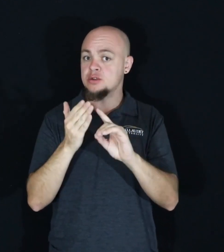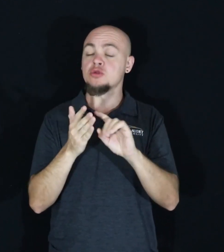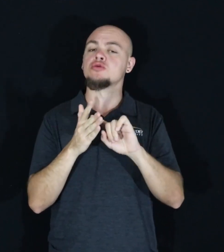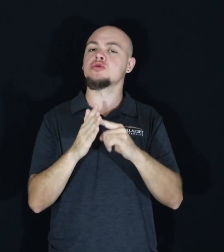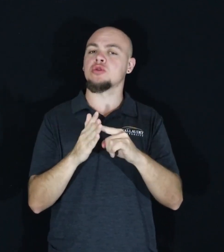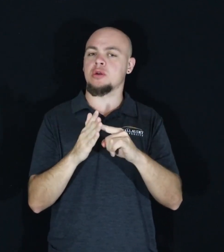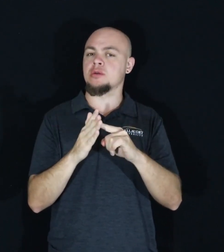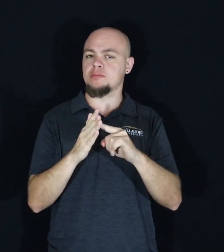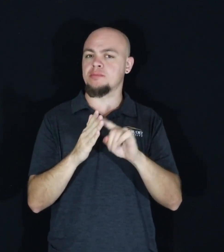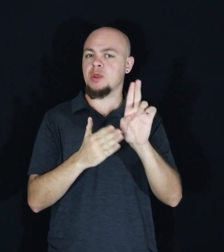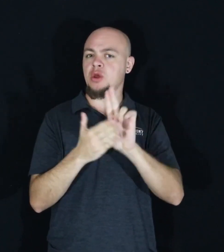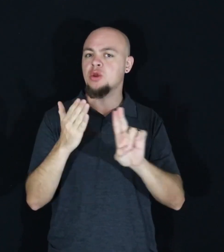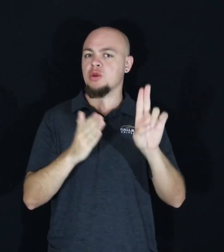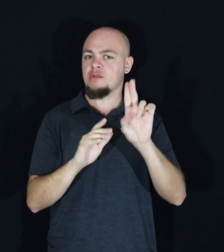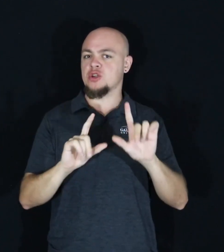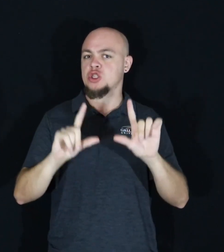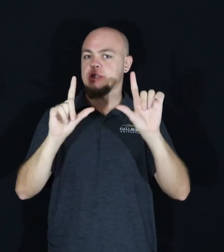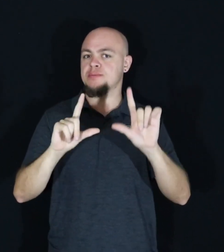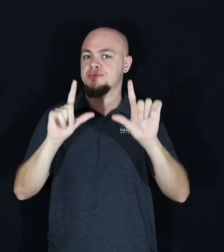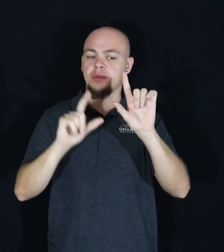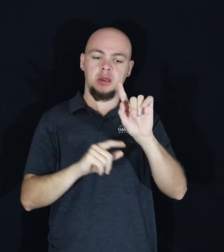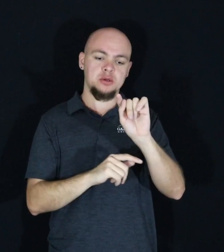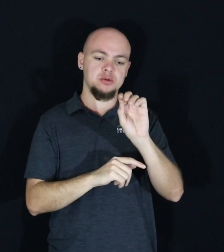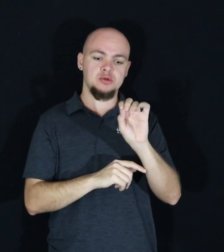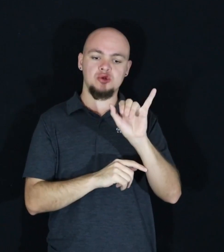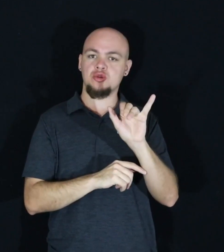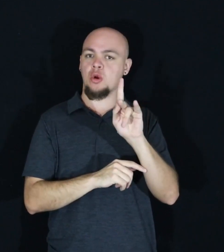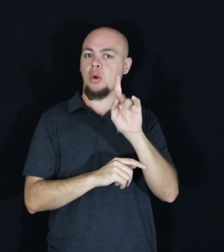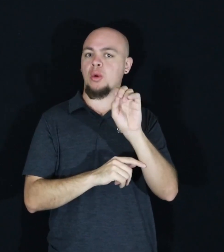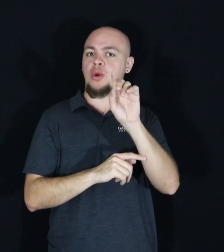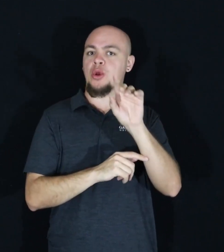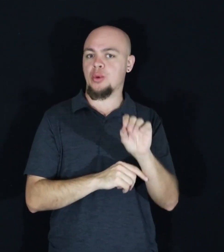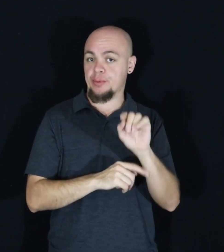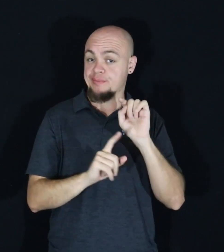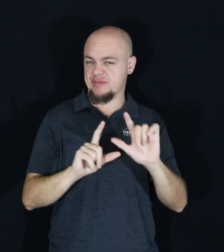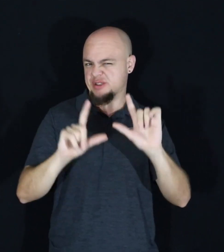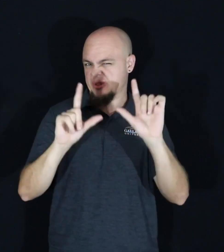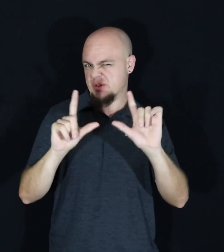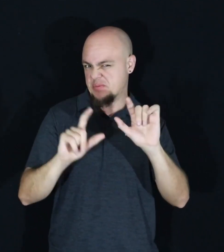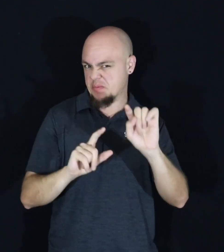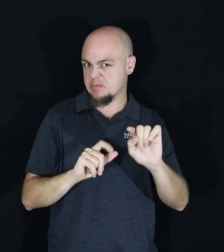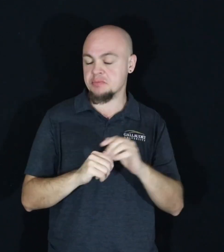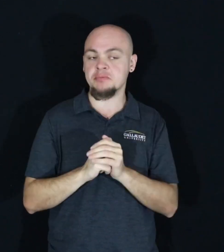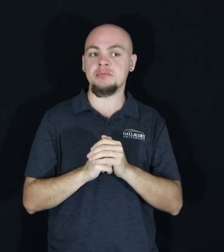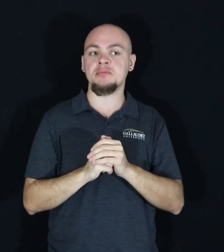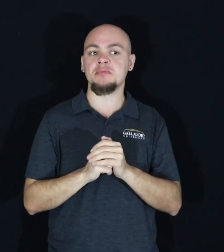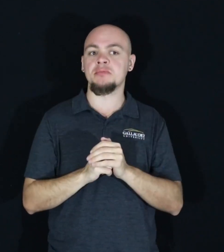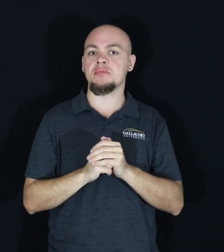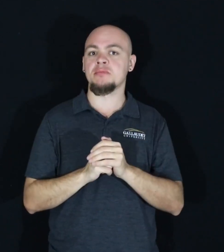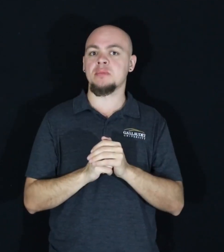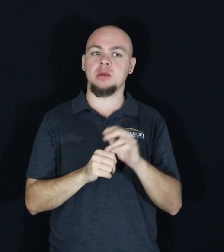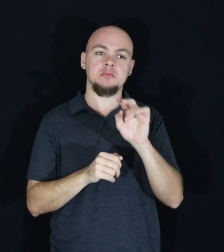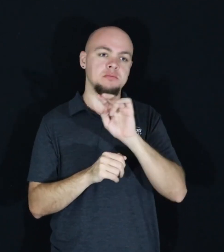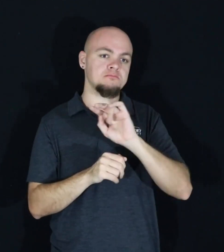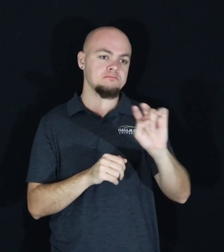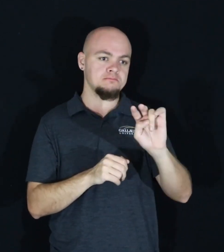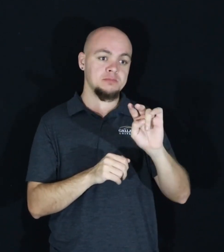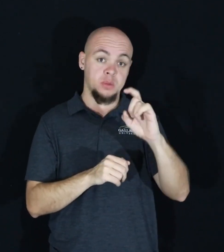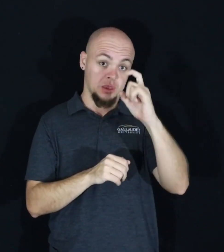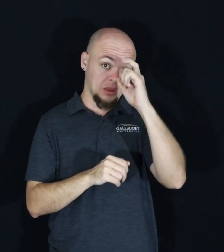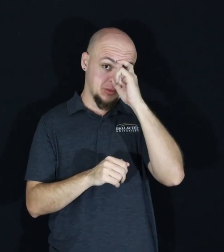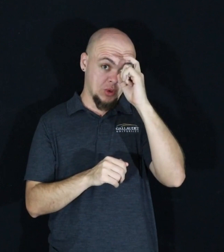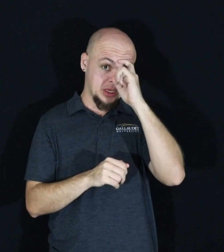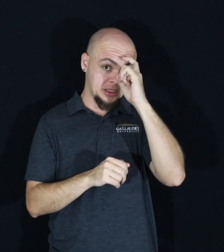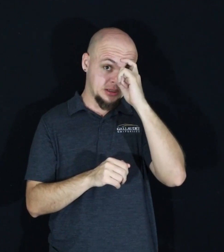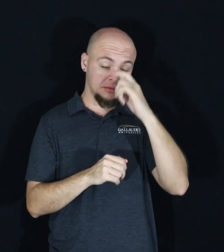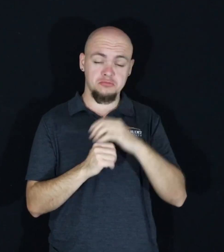of Tokyo in Japan, and I immediately went for the facts. Brain, as we know it, is